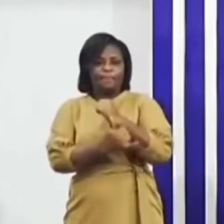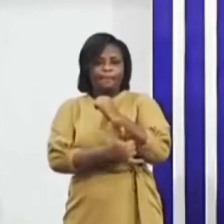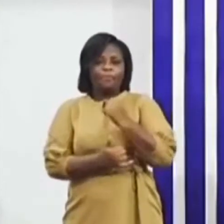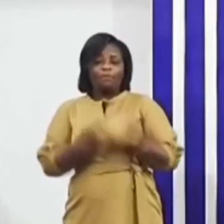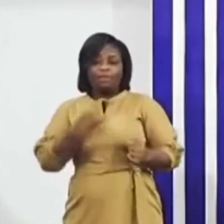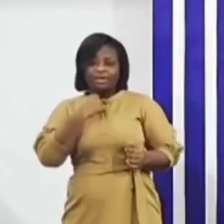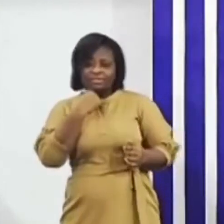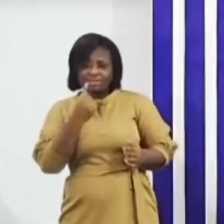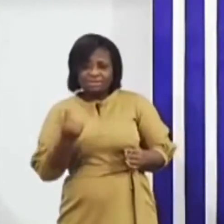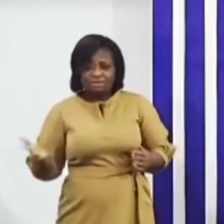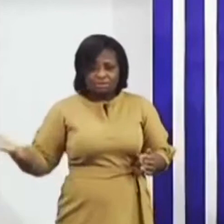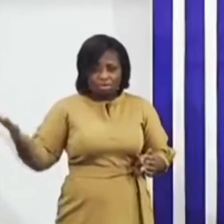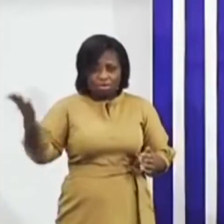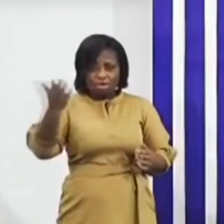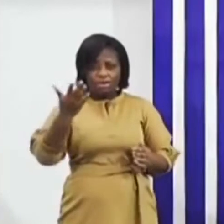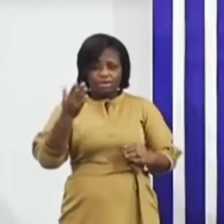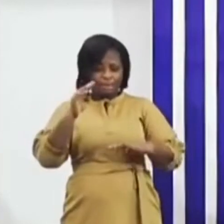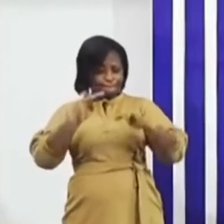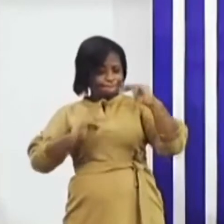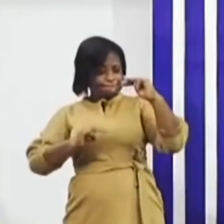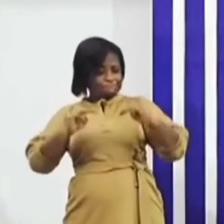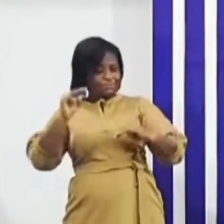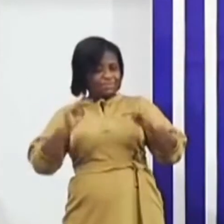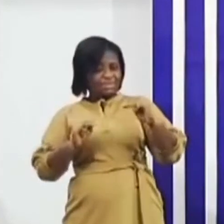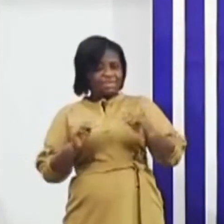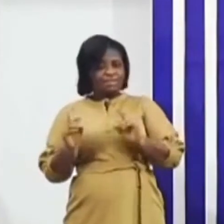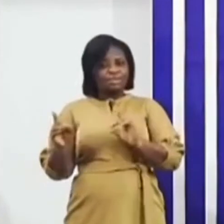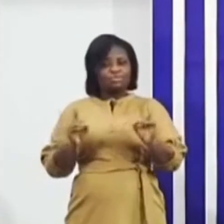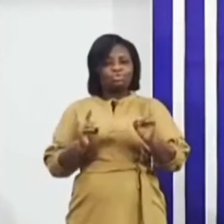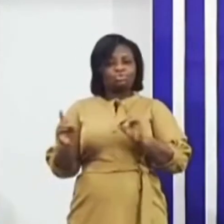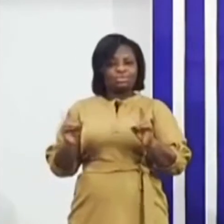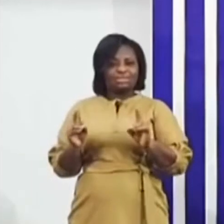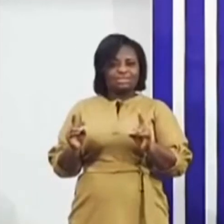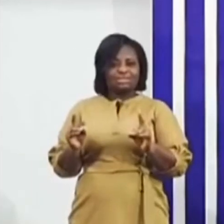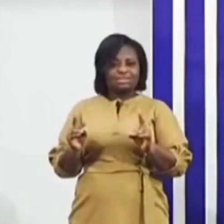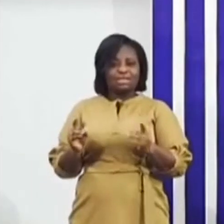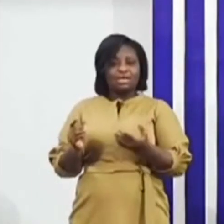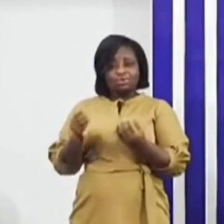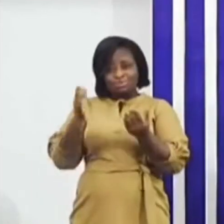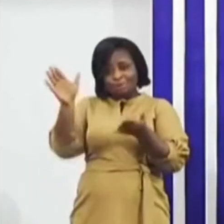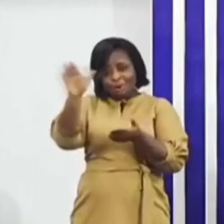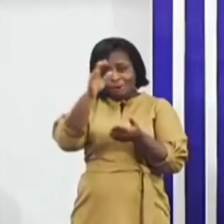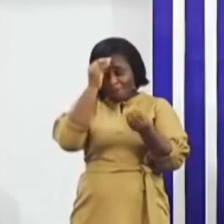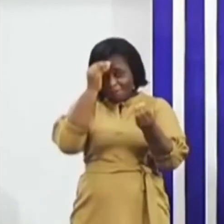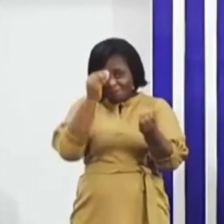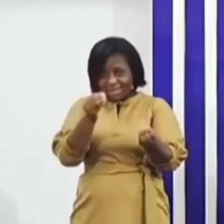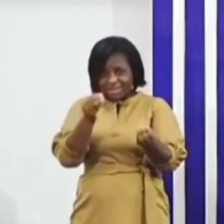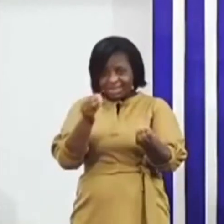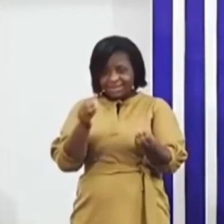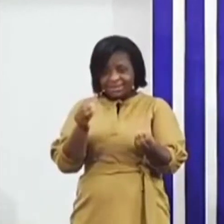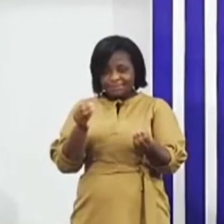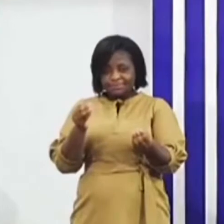tell us that the measure that we have put in place hopefully put in place that you have also a better with has said as well